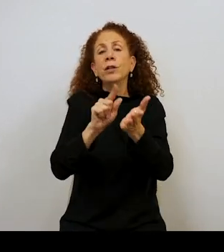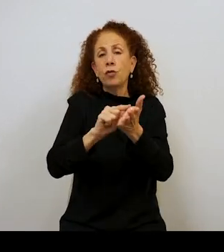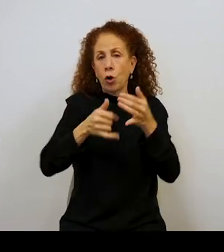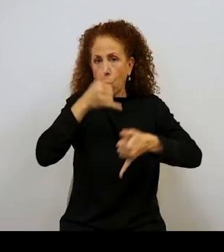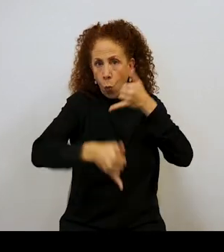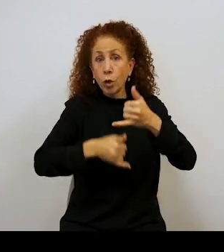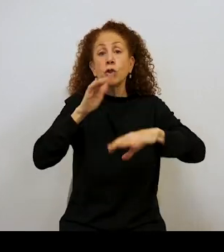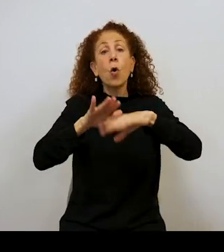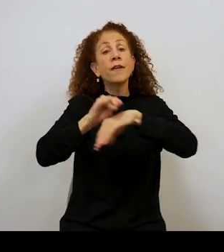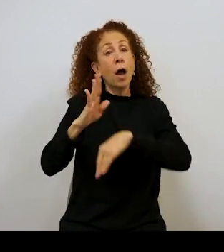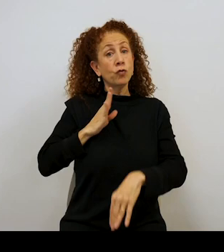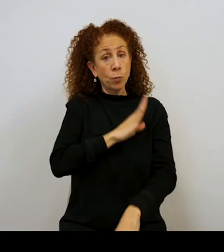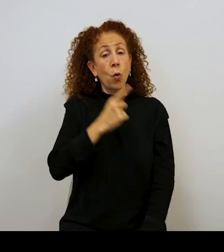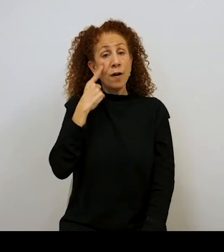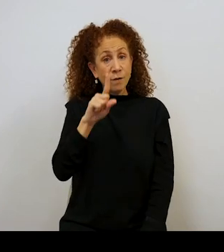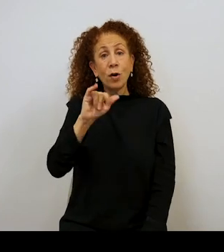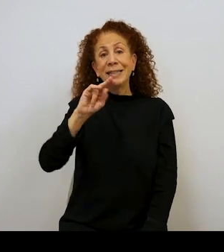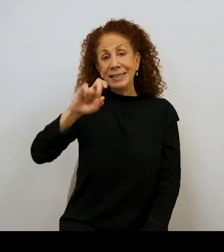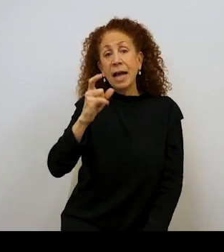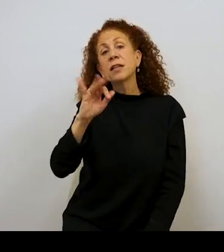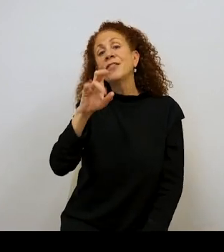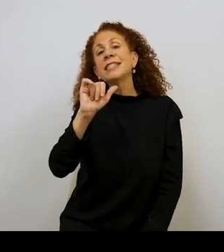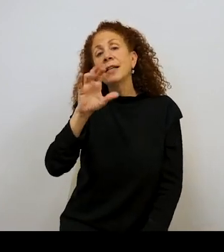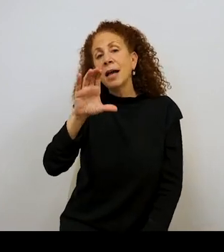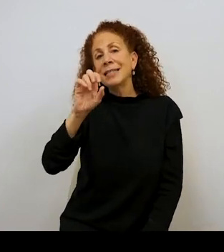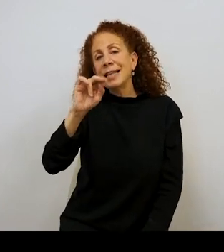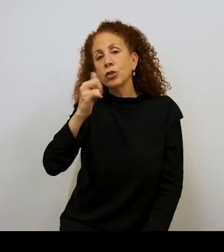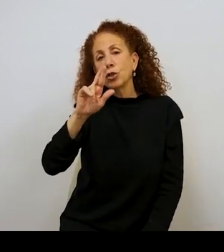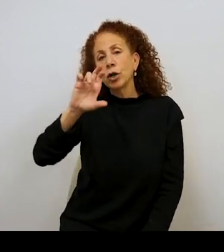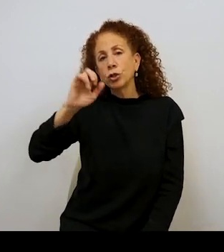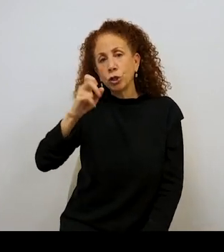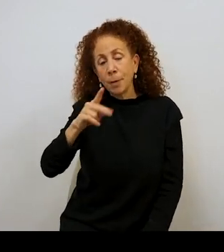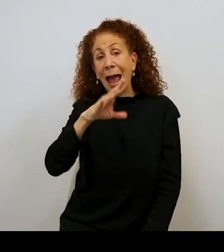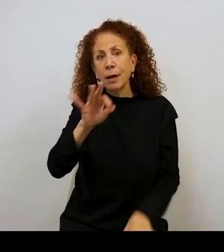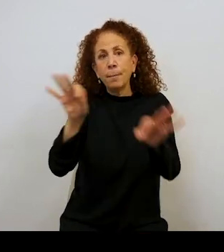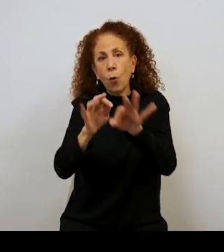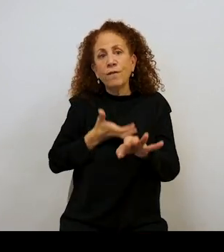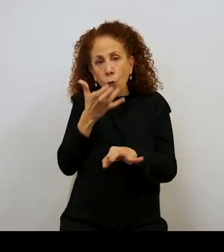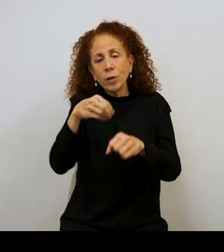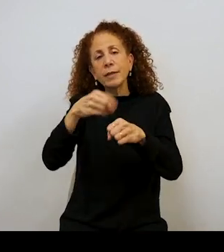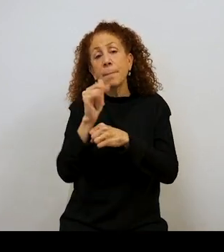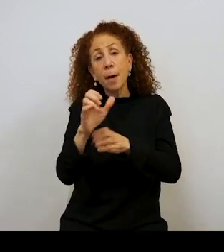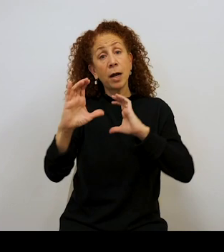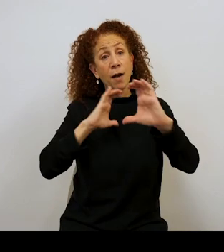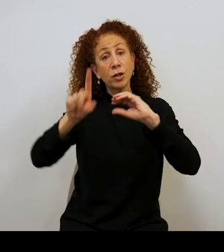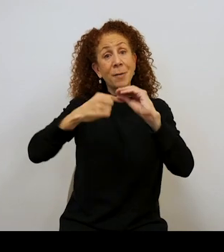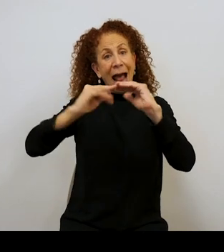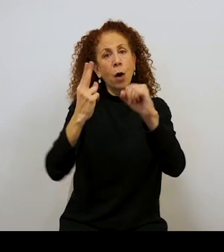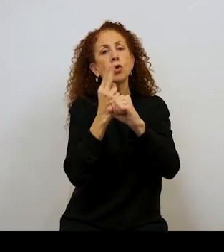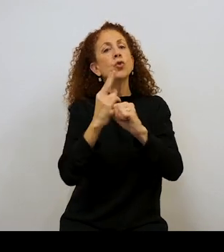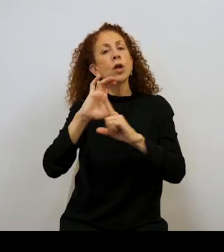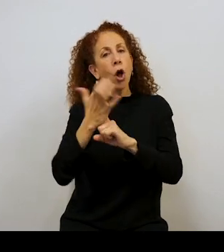awards. She sits on the advisory board of the Index of Censorship and is a vital voice in the public conversation about how we use